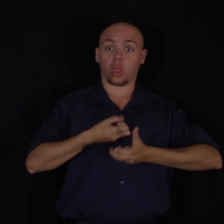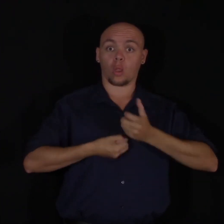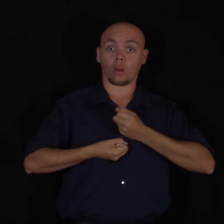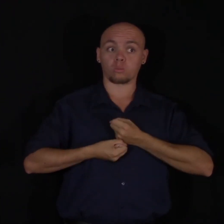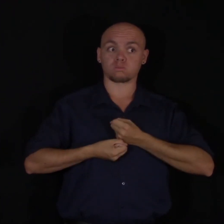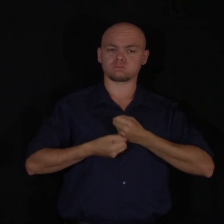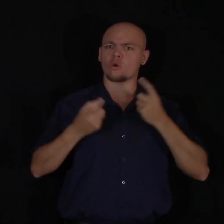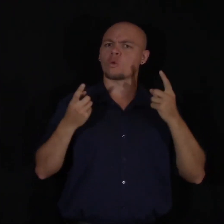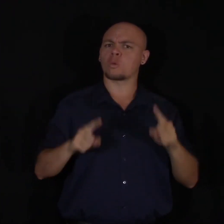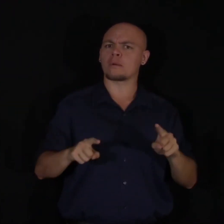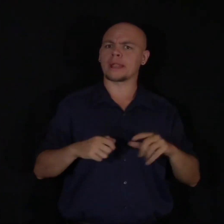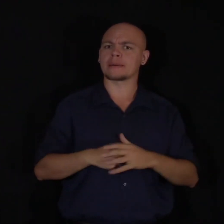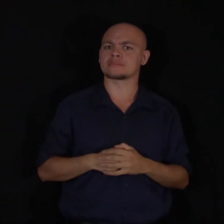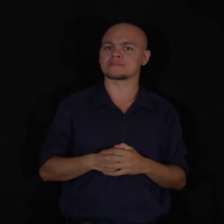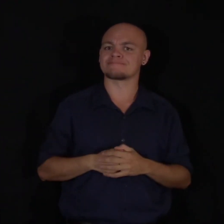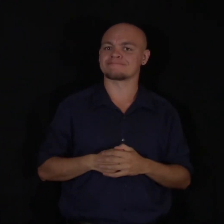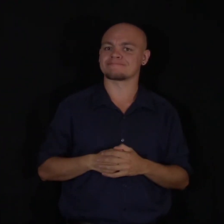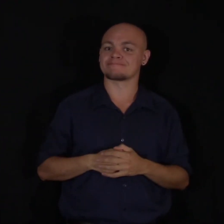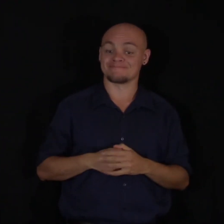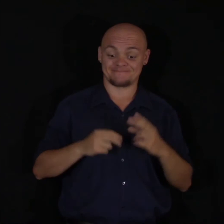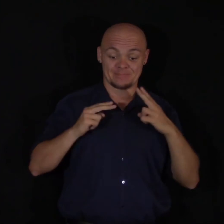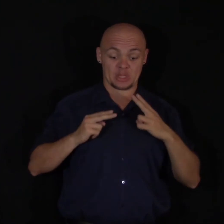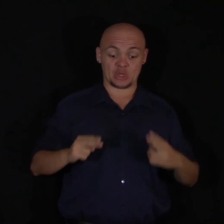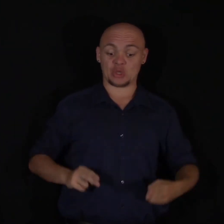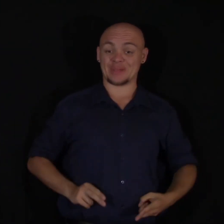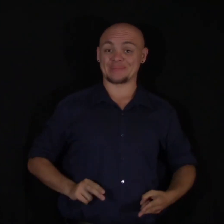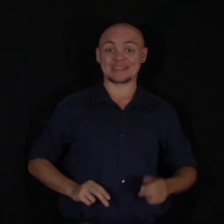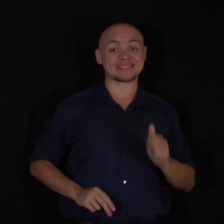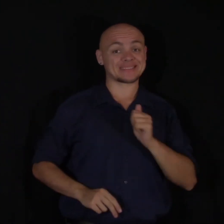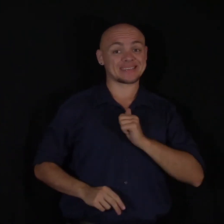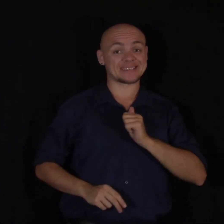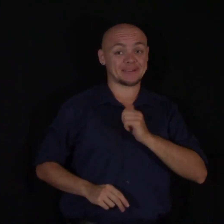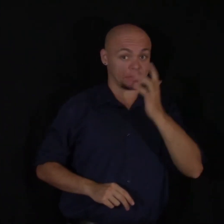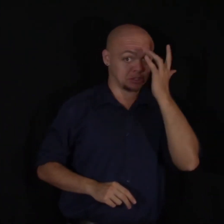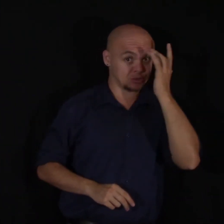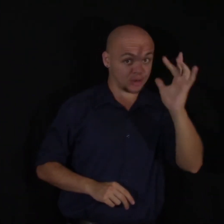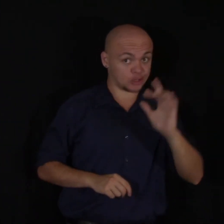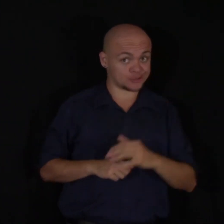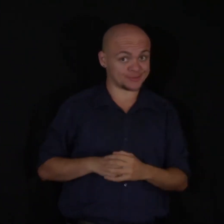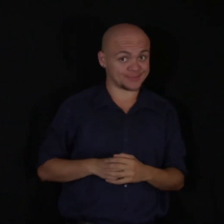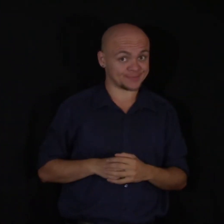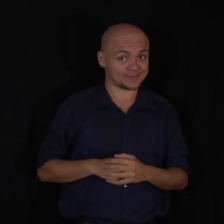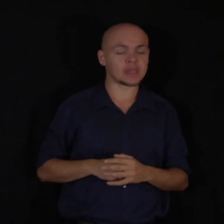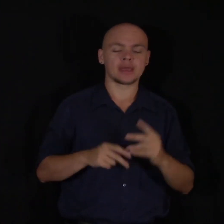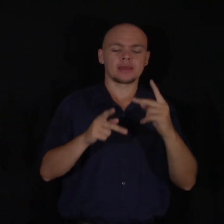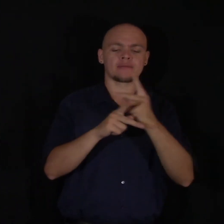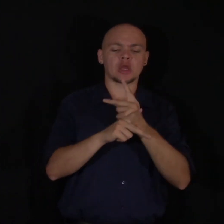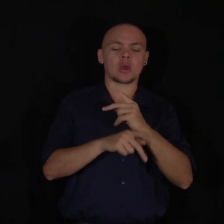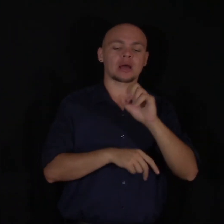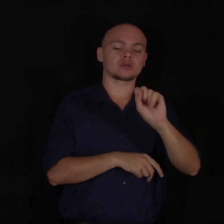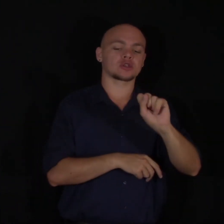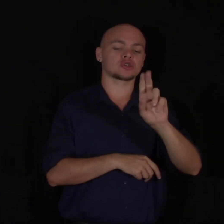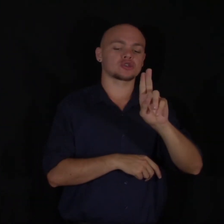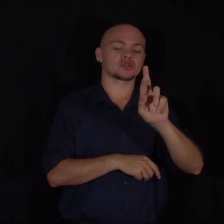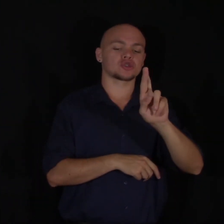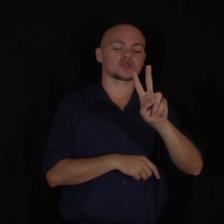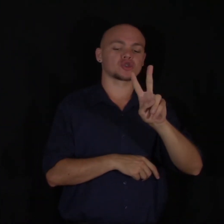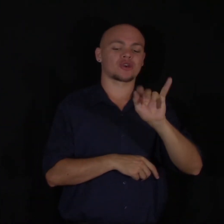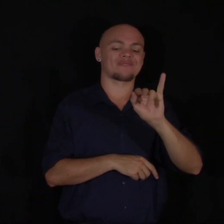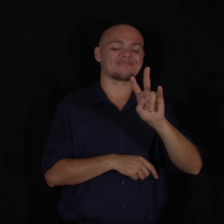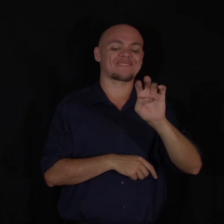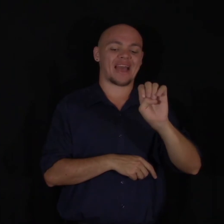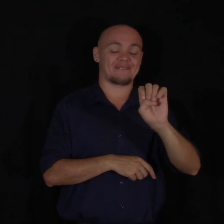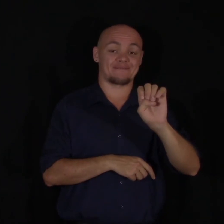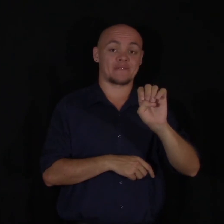Well, we're really smart as human beings, and we like to figure out a way to survive. And if you grew up with the